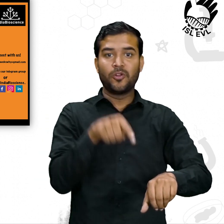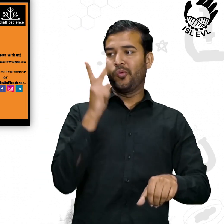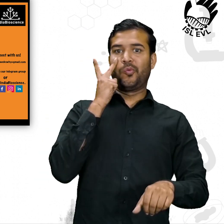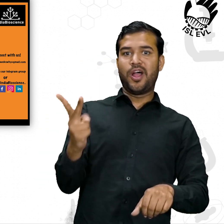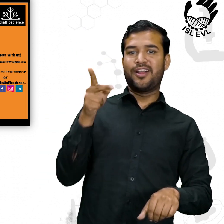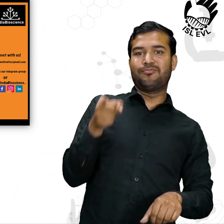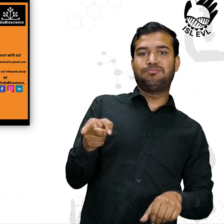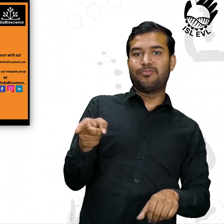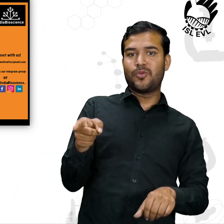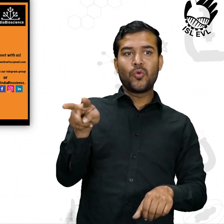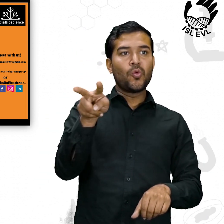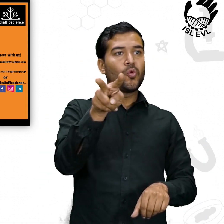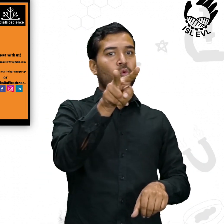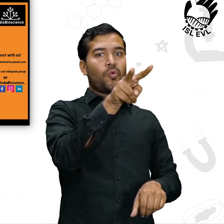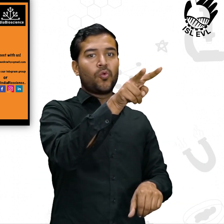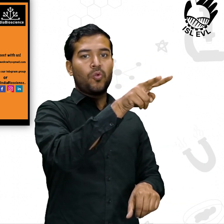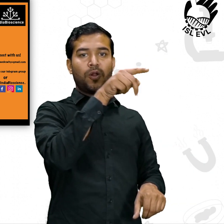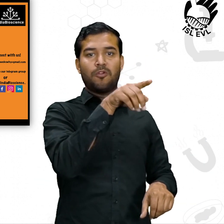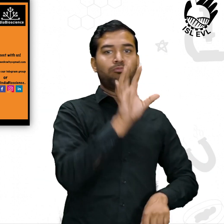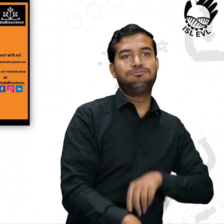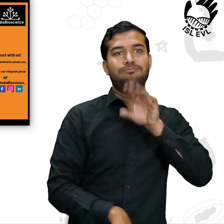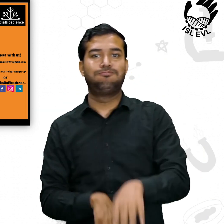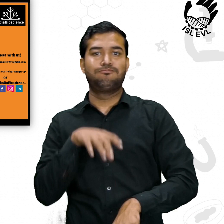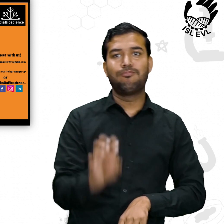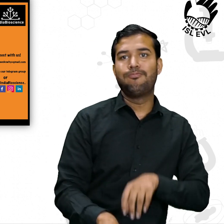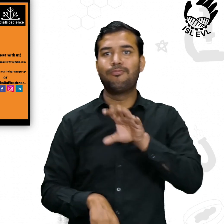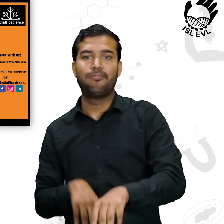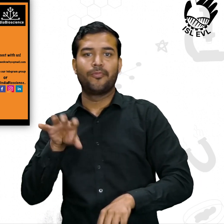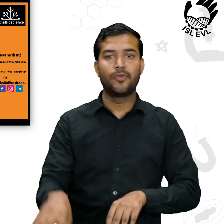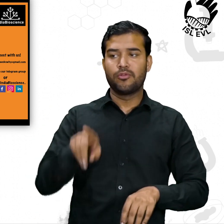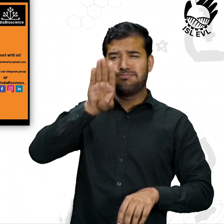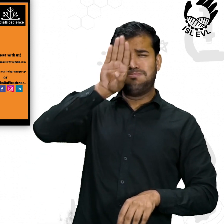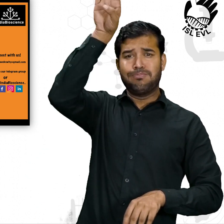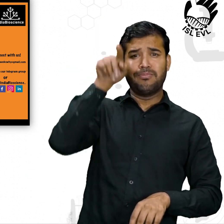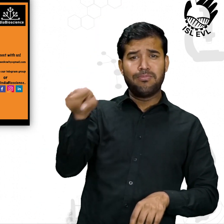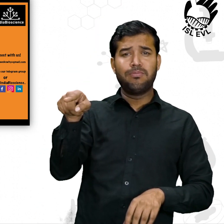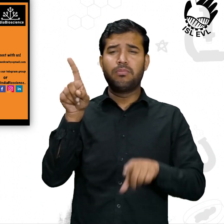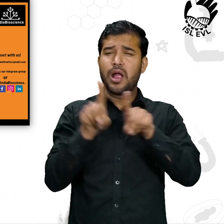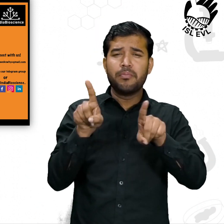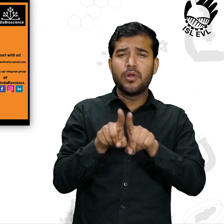They're so majestic. And look at that beautiful stripes. The alternating blacks and